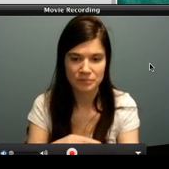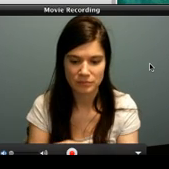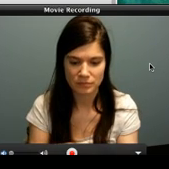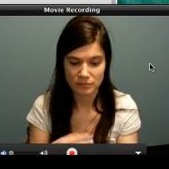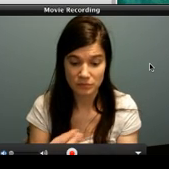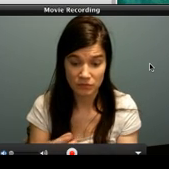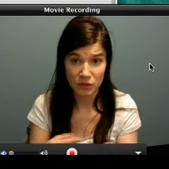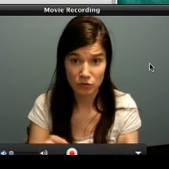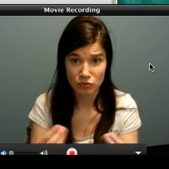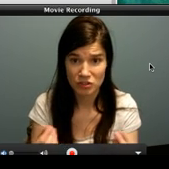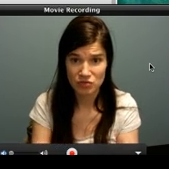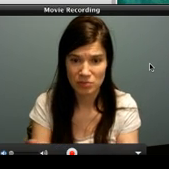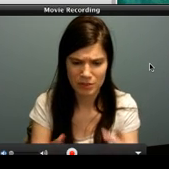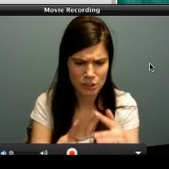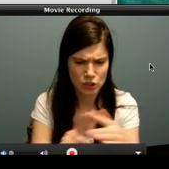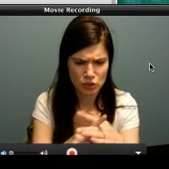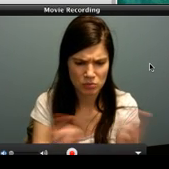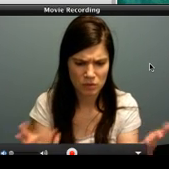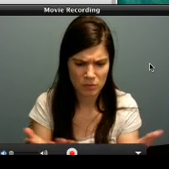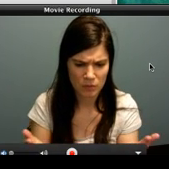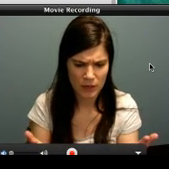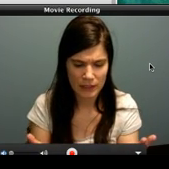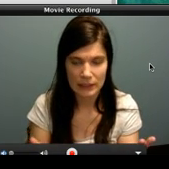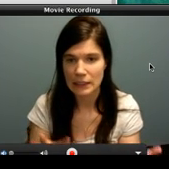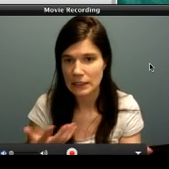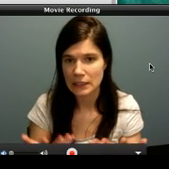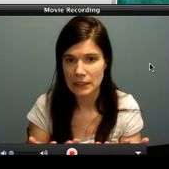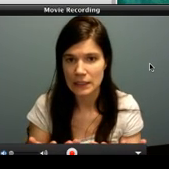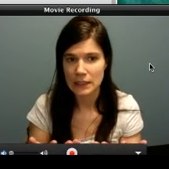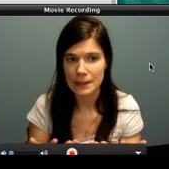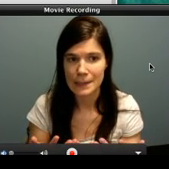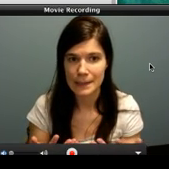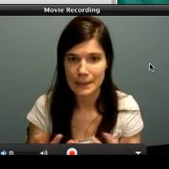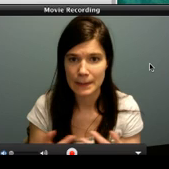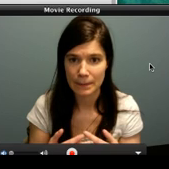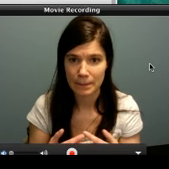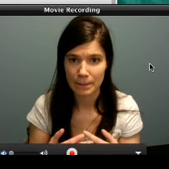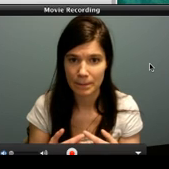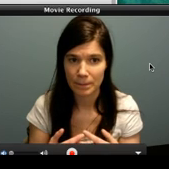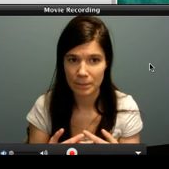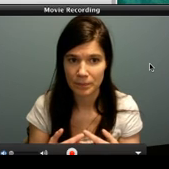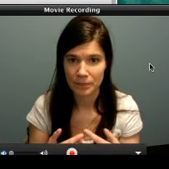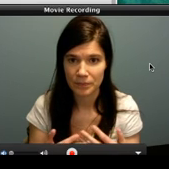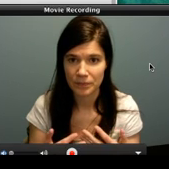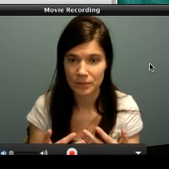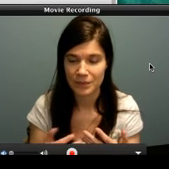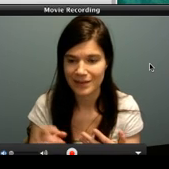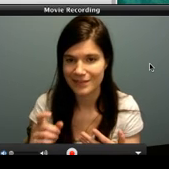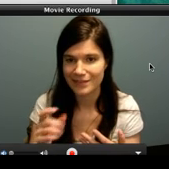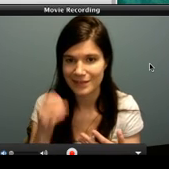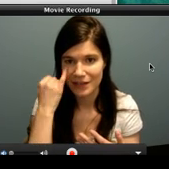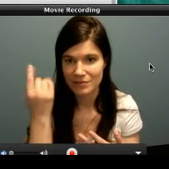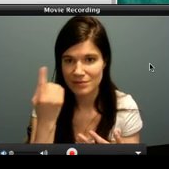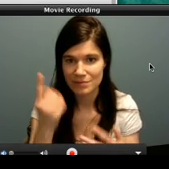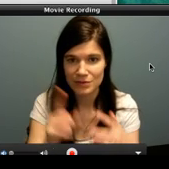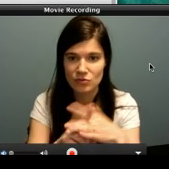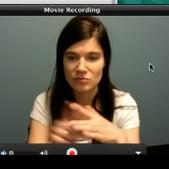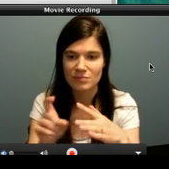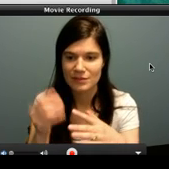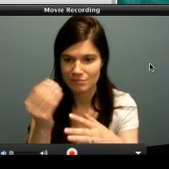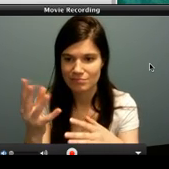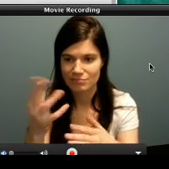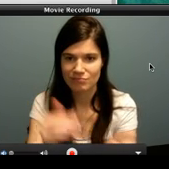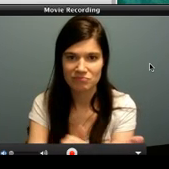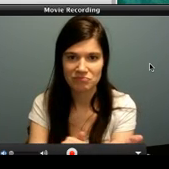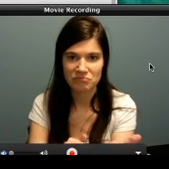treatment, which should be brought to the attention of the nurse or physician. It is important that you use only medications or ointments